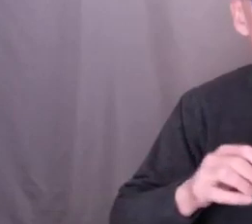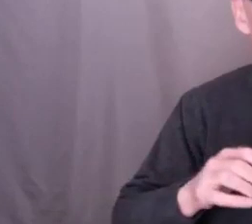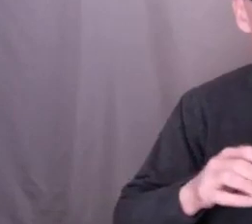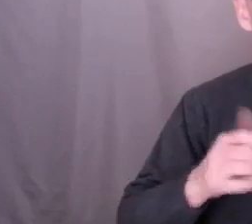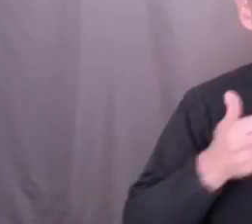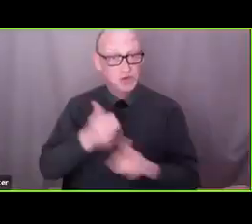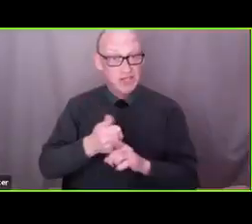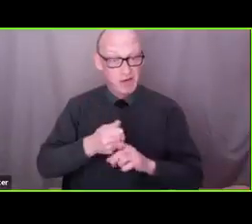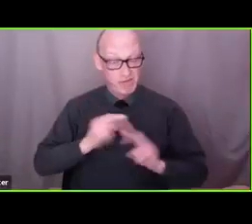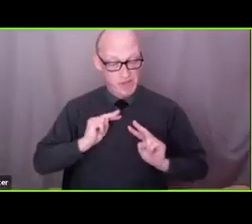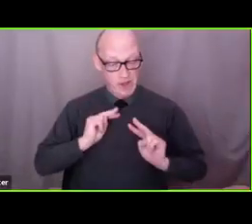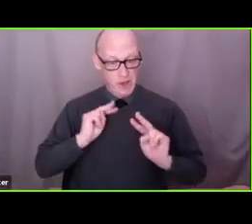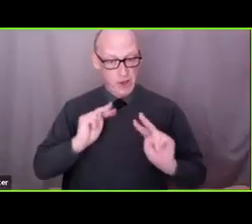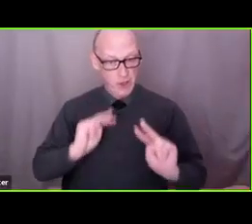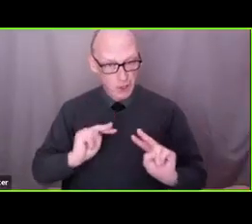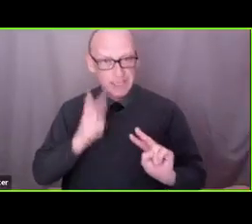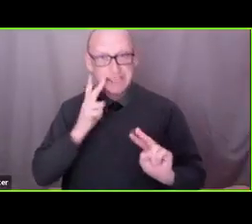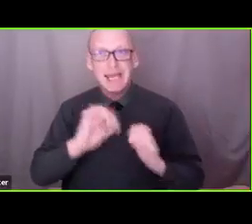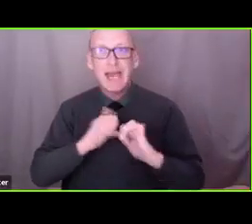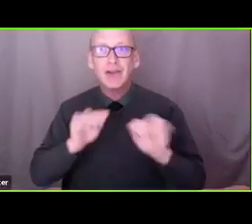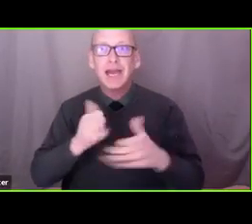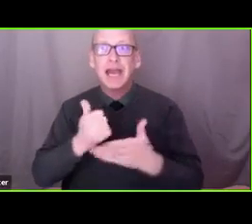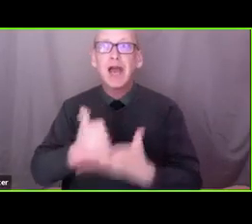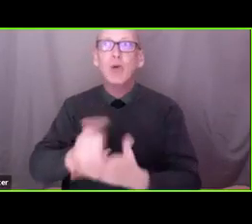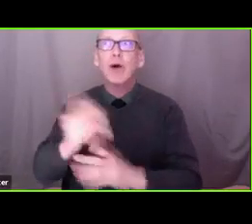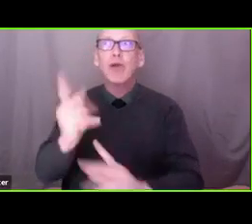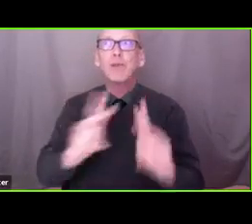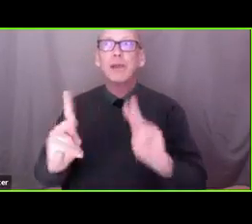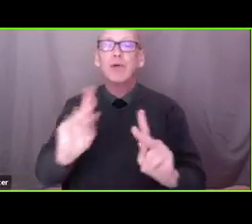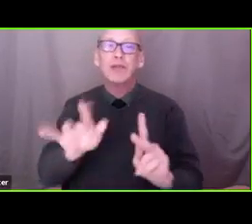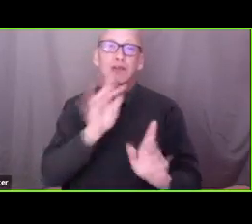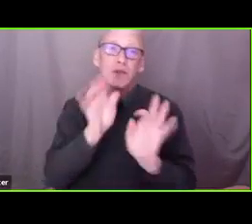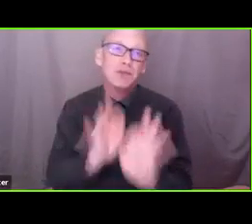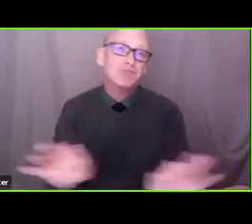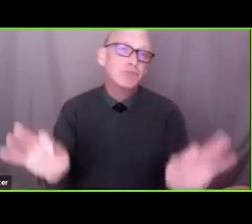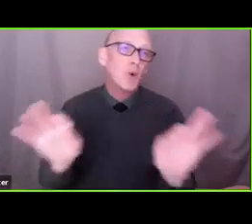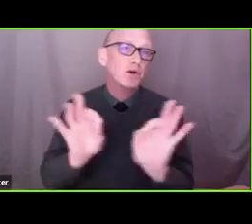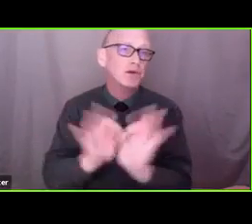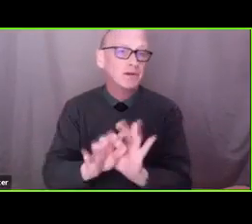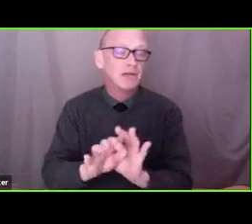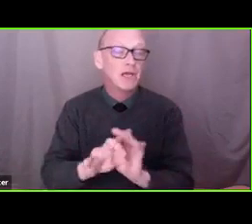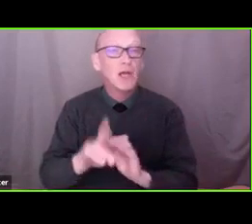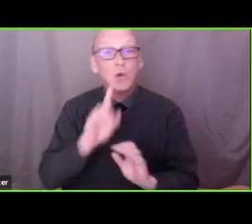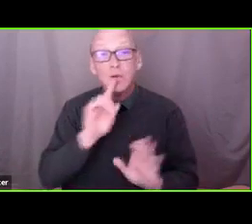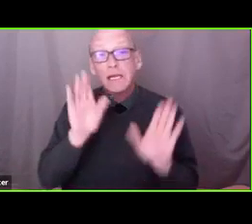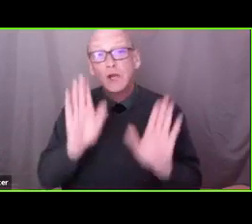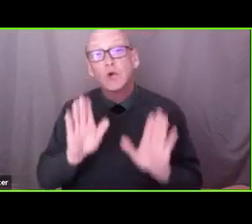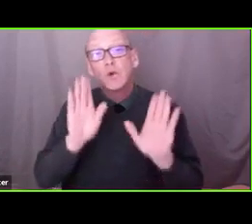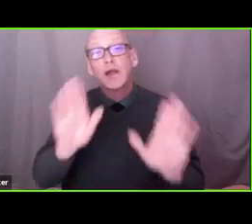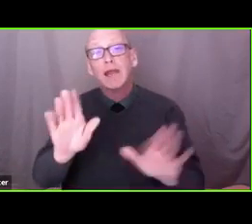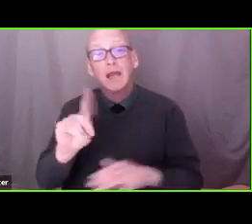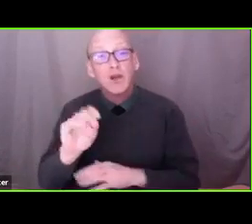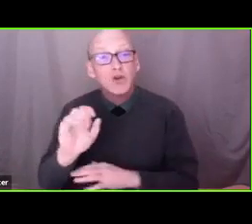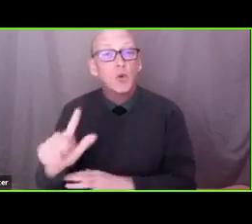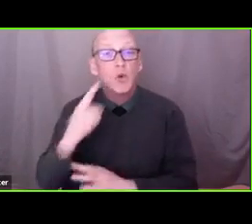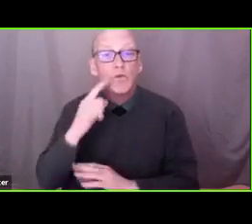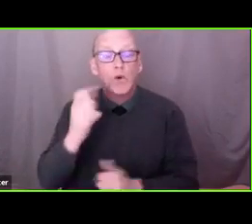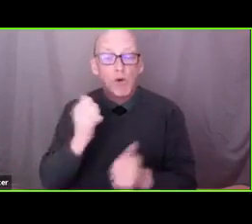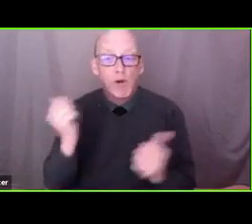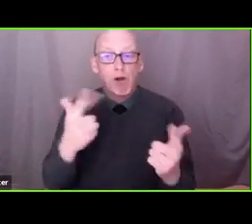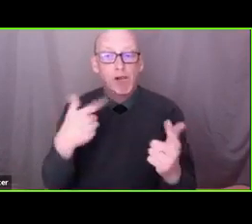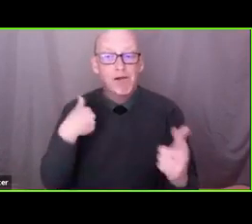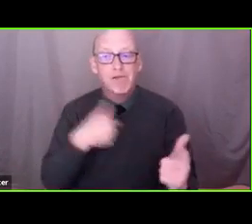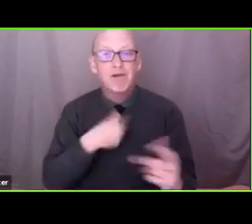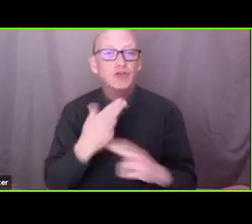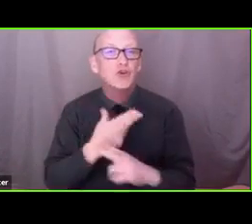seeing how you might be able to help someone else is really important and is a really great tool for all of us to use to